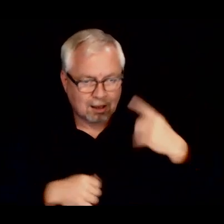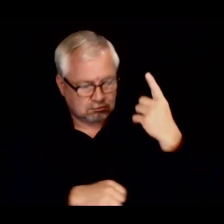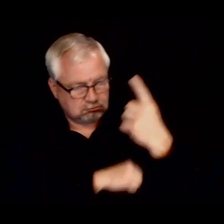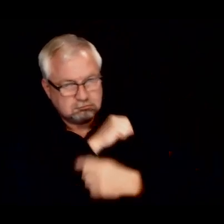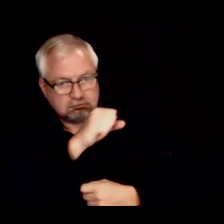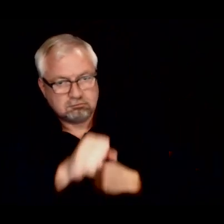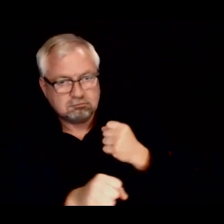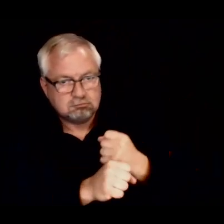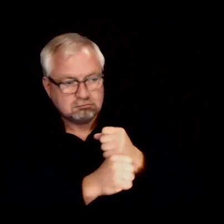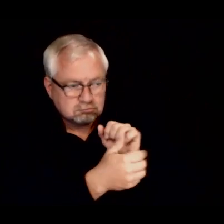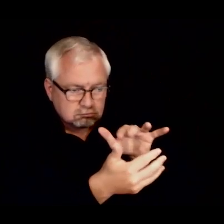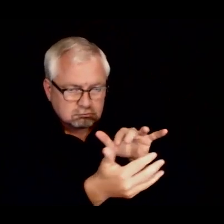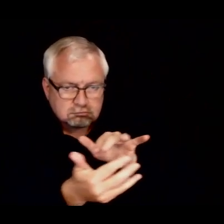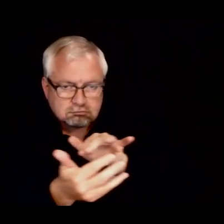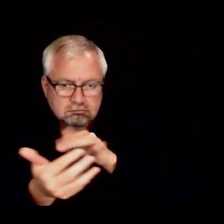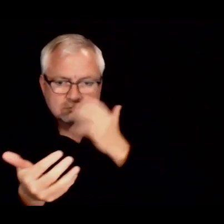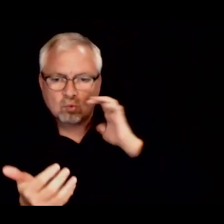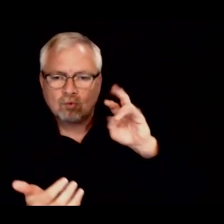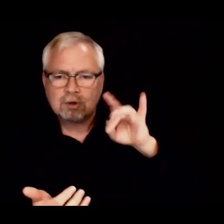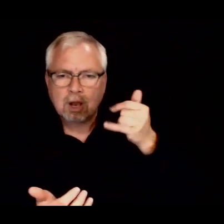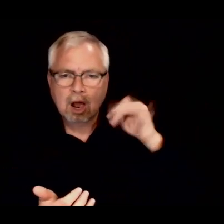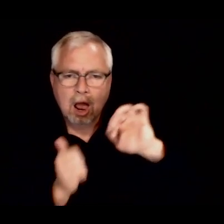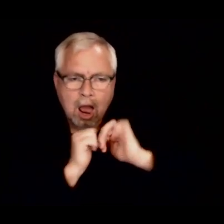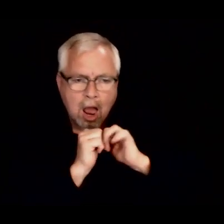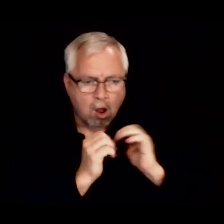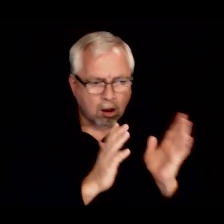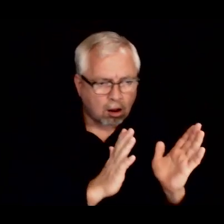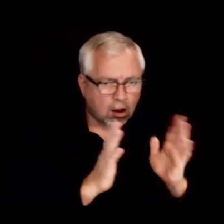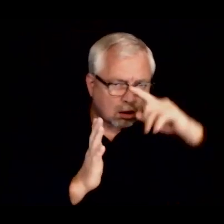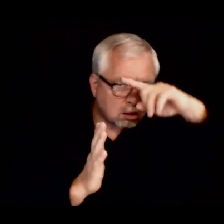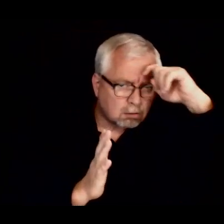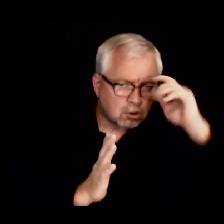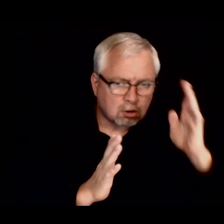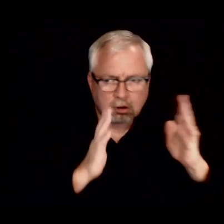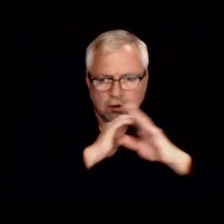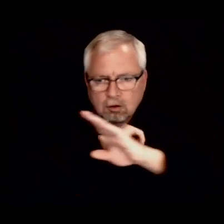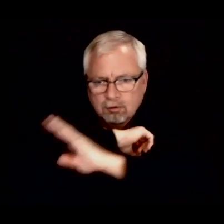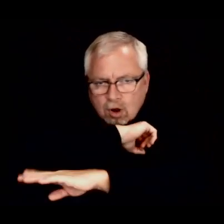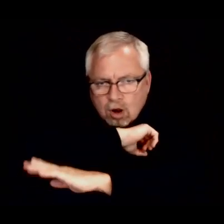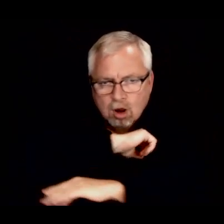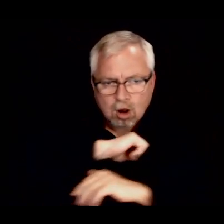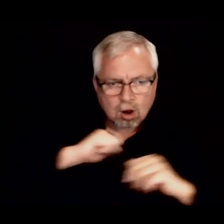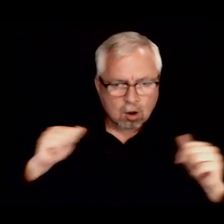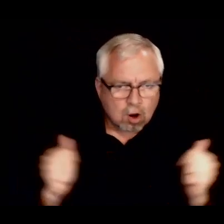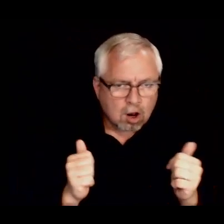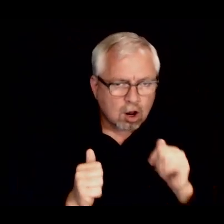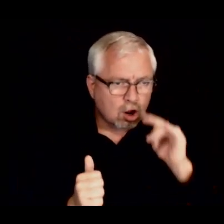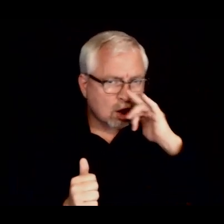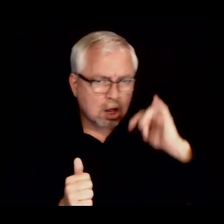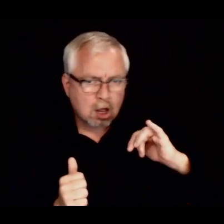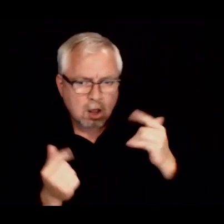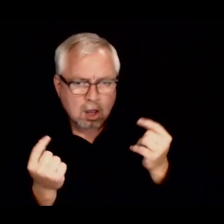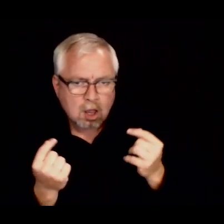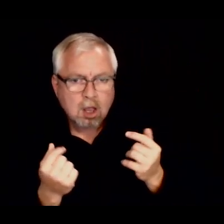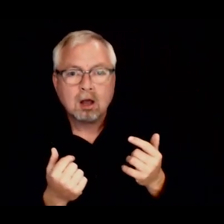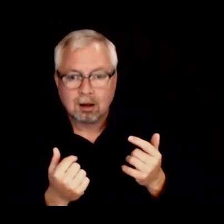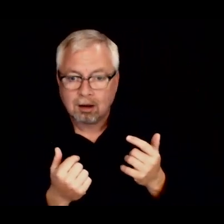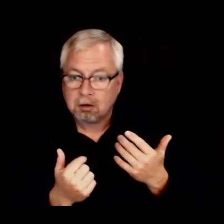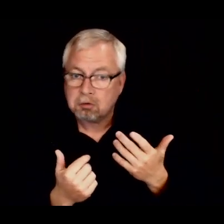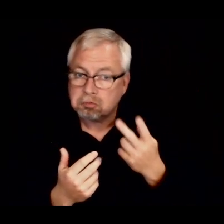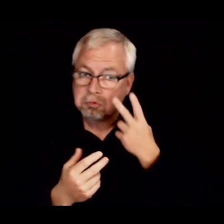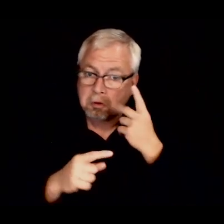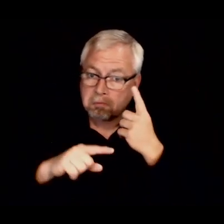the full change of seasons. So we'll continue to monitor that. If we do see a positive change with,